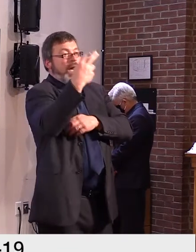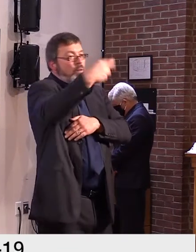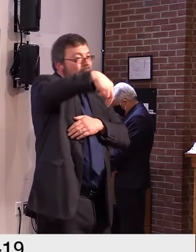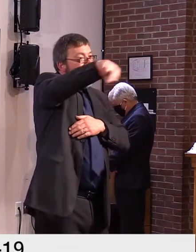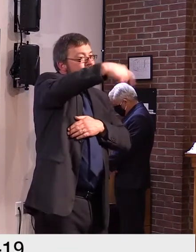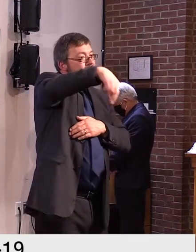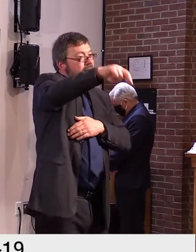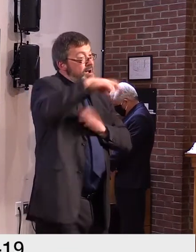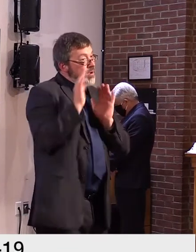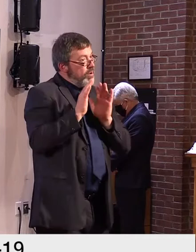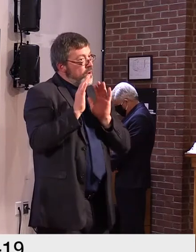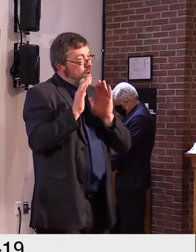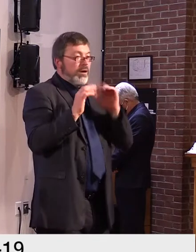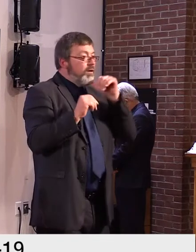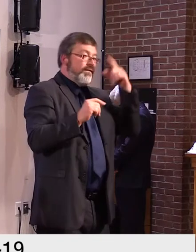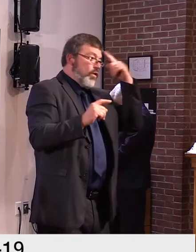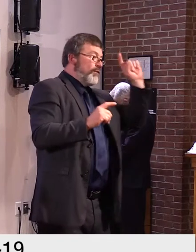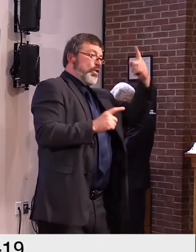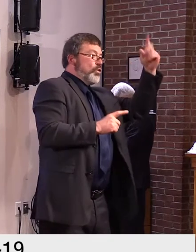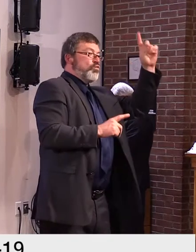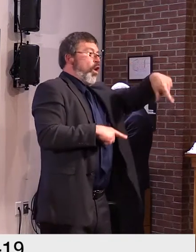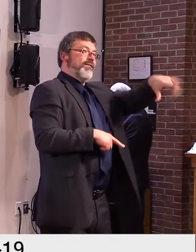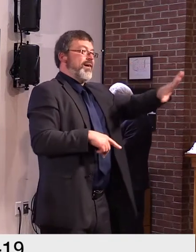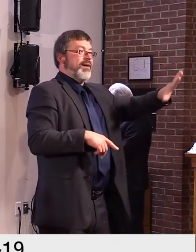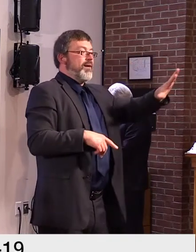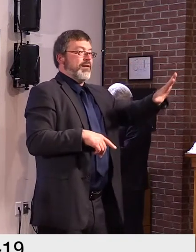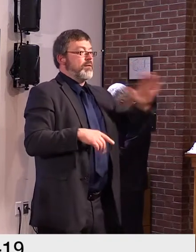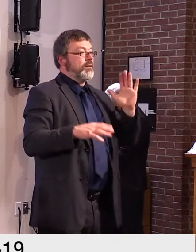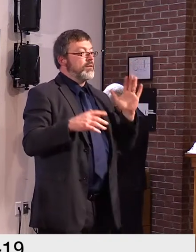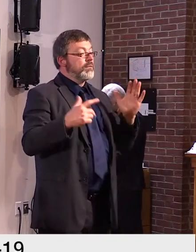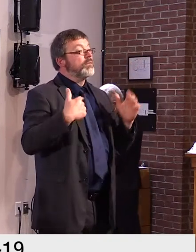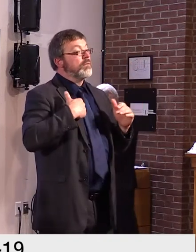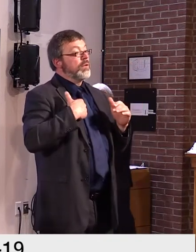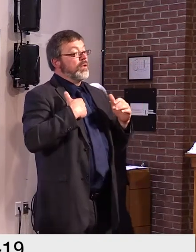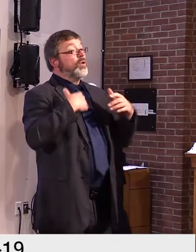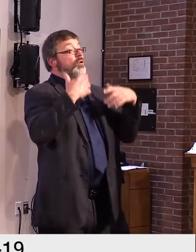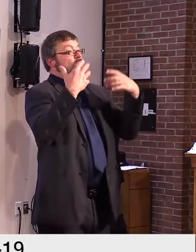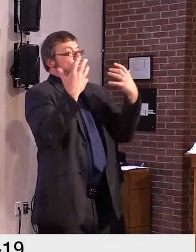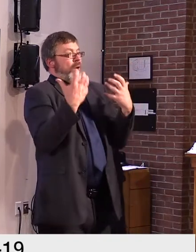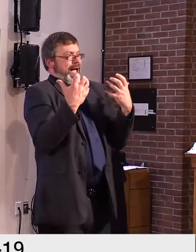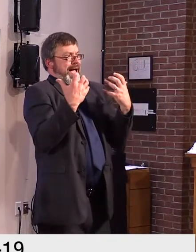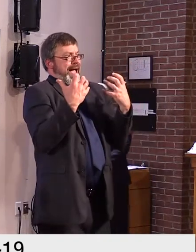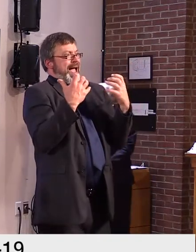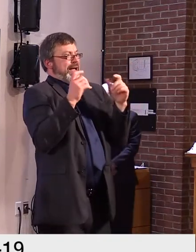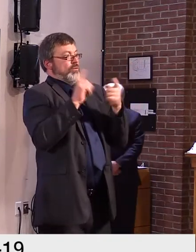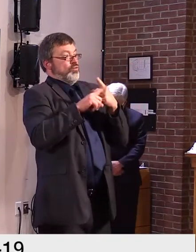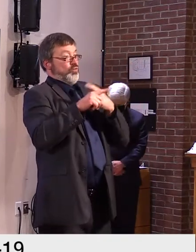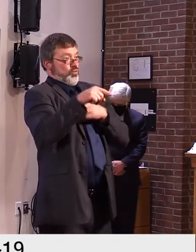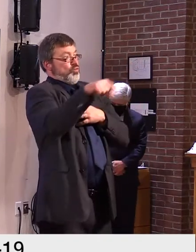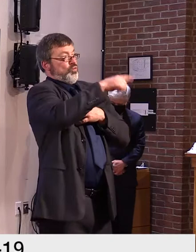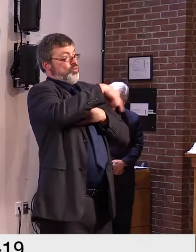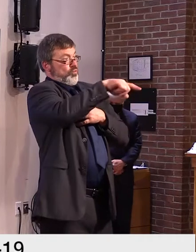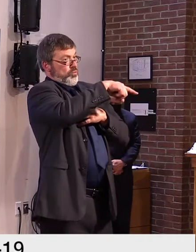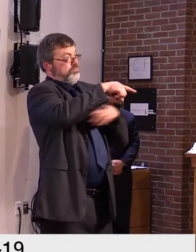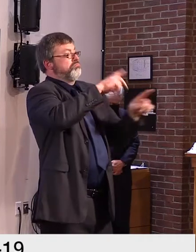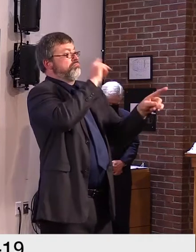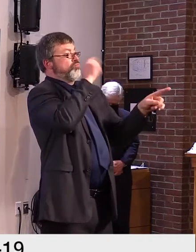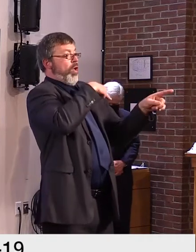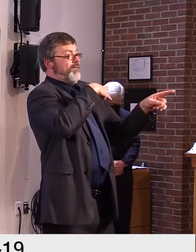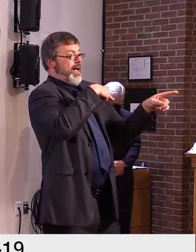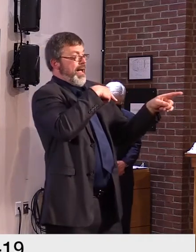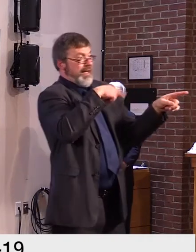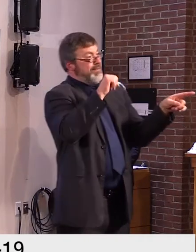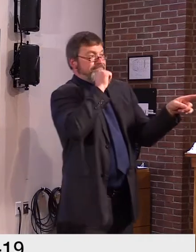speak so that we can serve the businesses that didn't qualify, weren't eligible in the first round. There were a